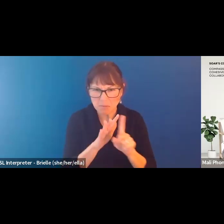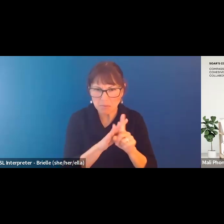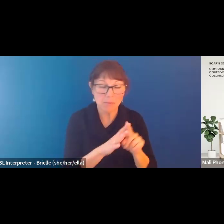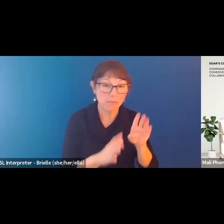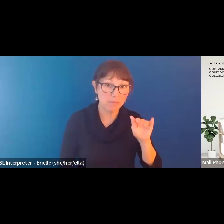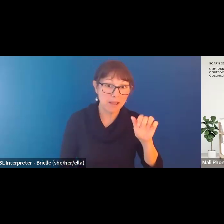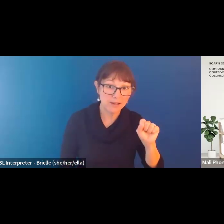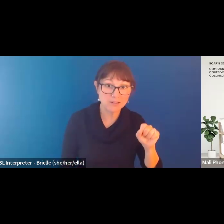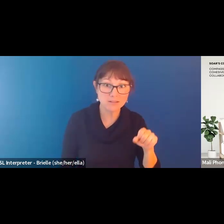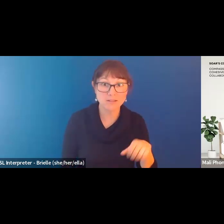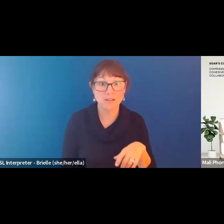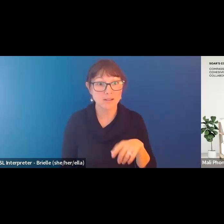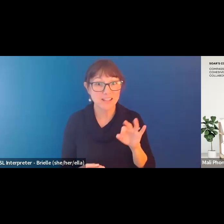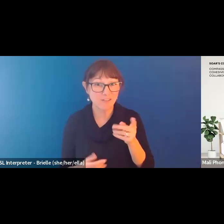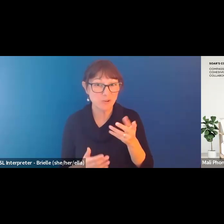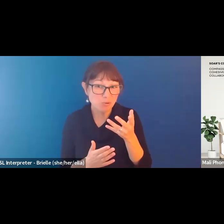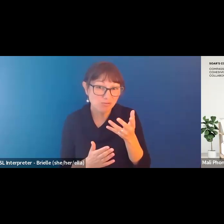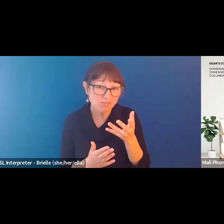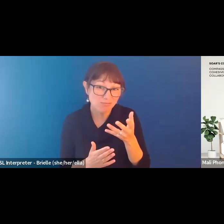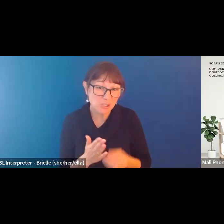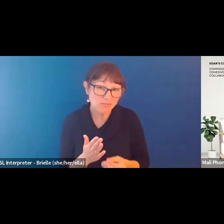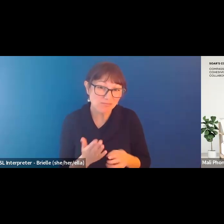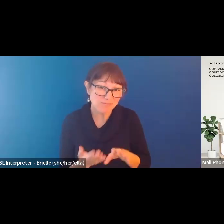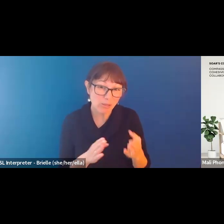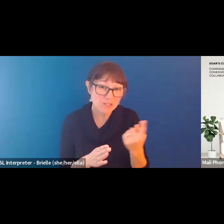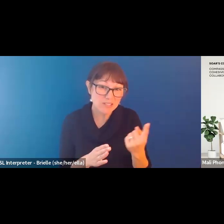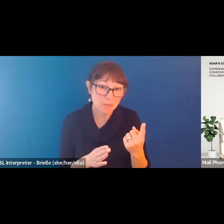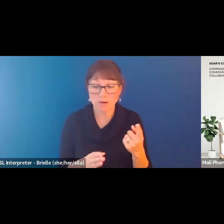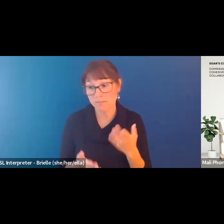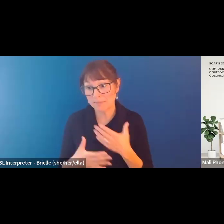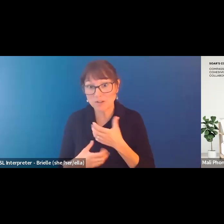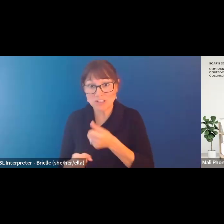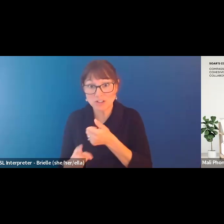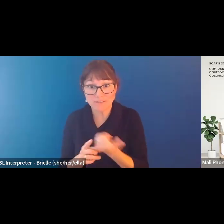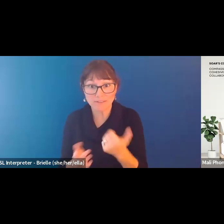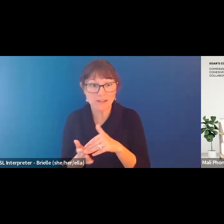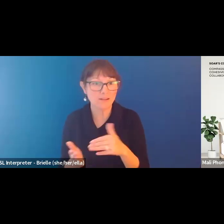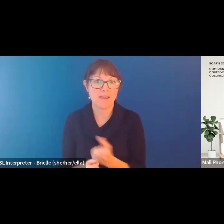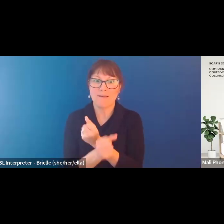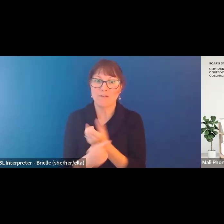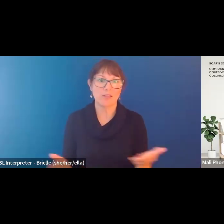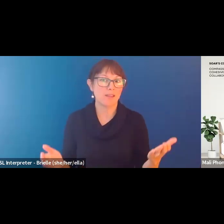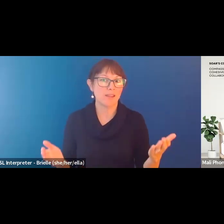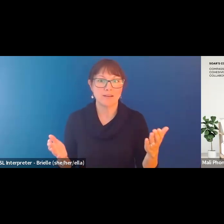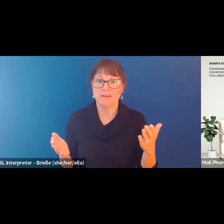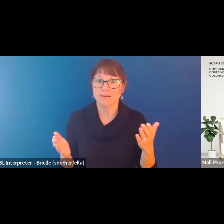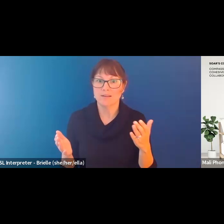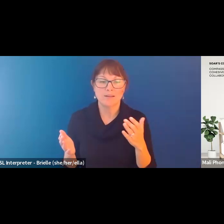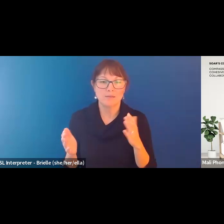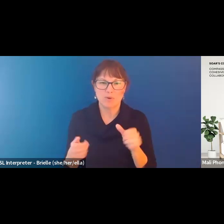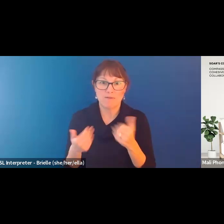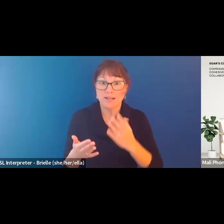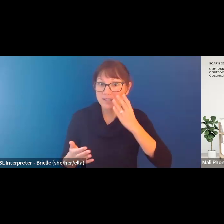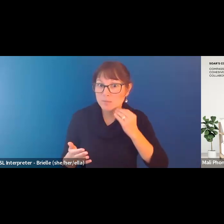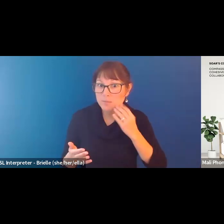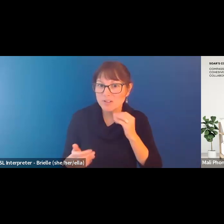bias, rebuilding after loss, learning to trust ourselves again. All of this has given us perspectives that many